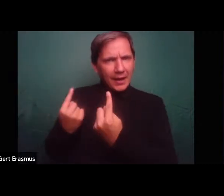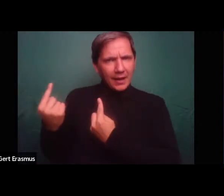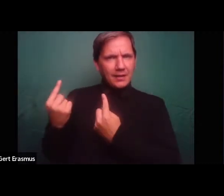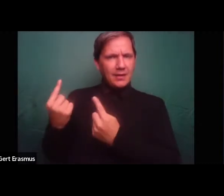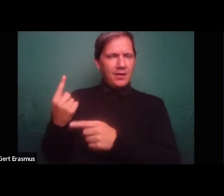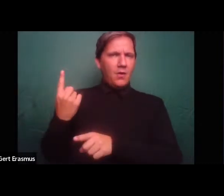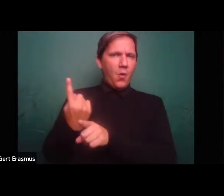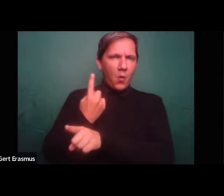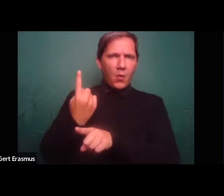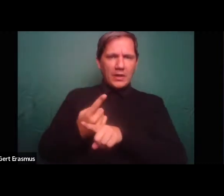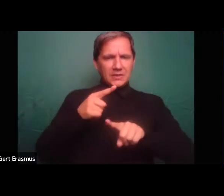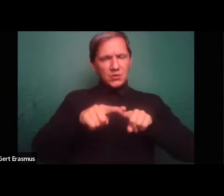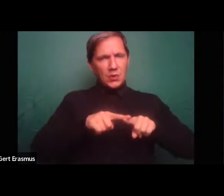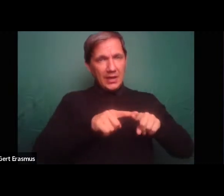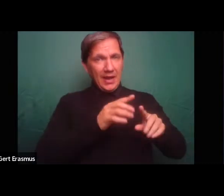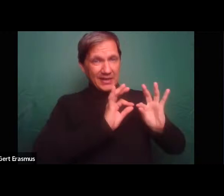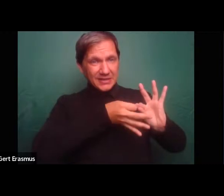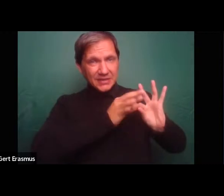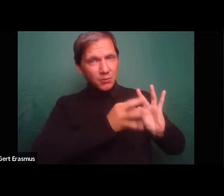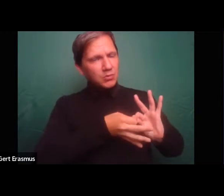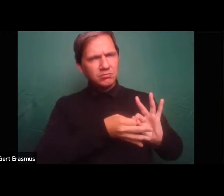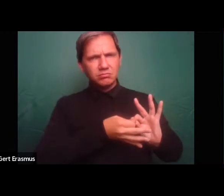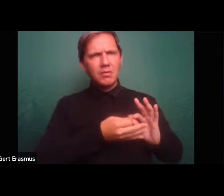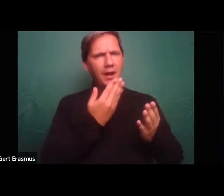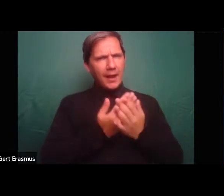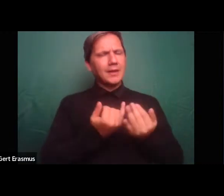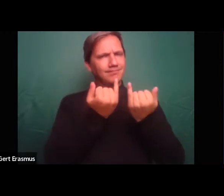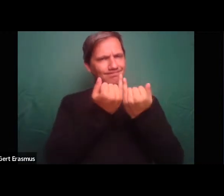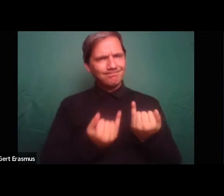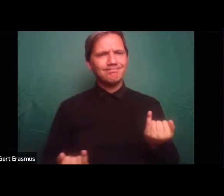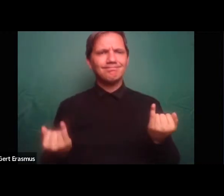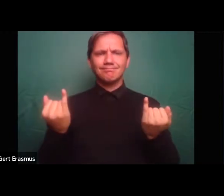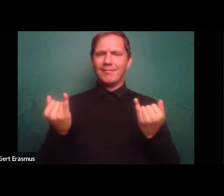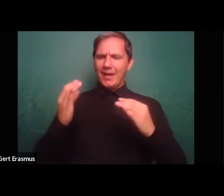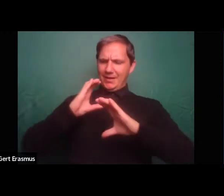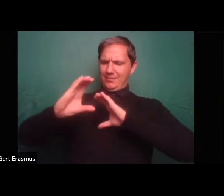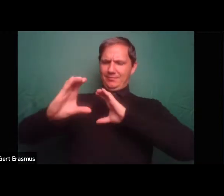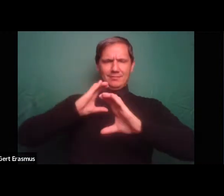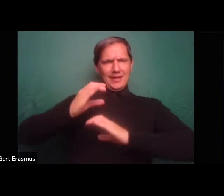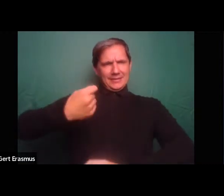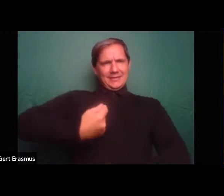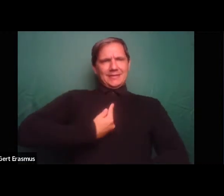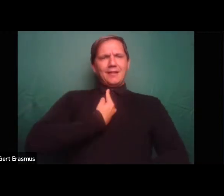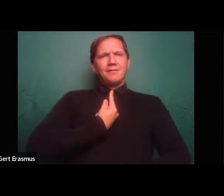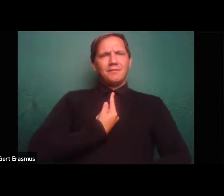interpreters, but can also communicate with their hearing peers and their hearing lecturers.